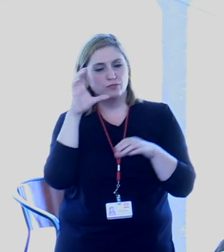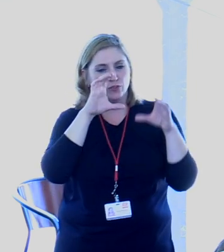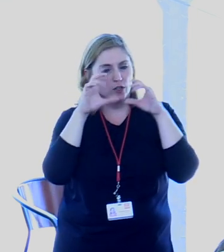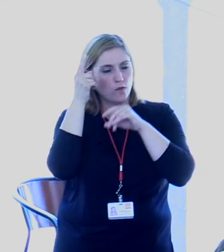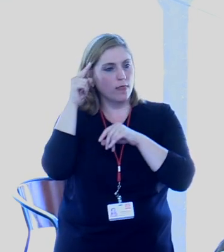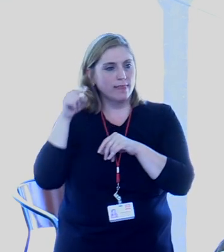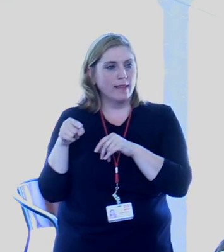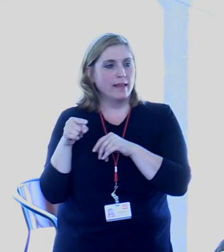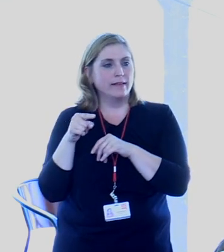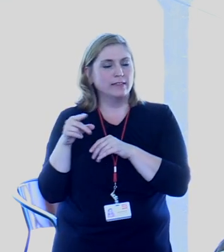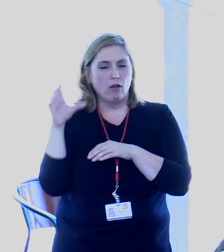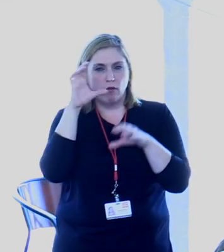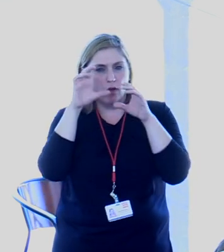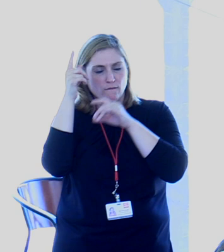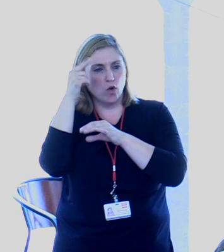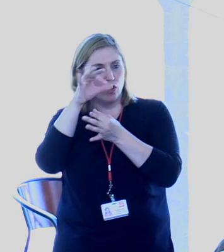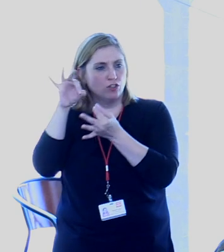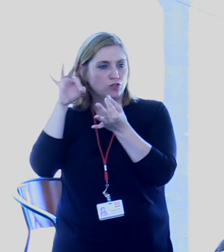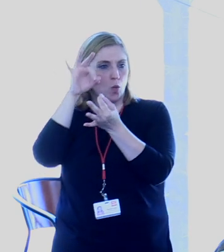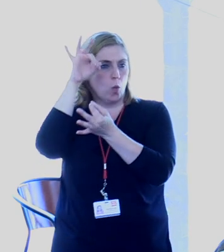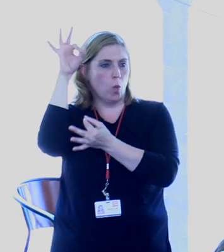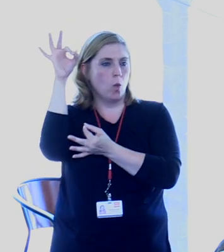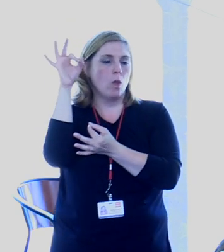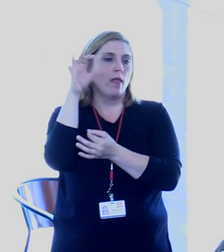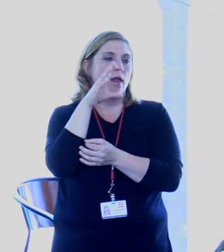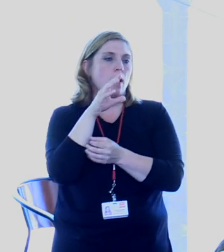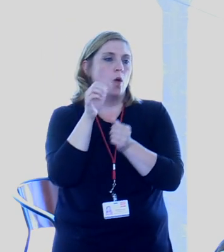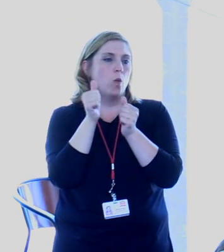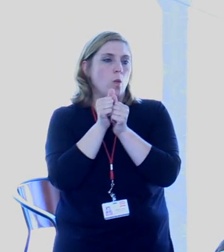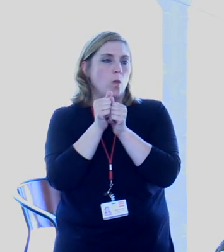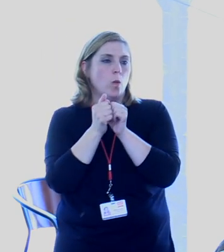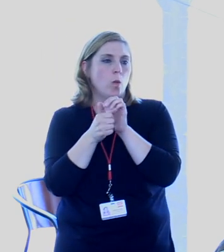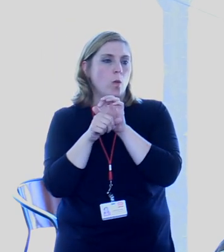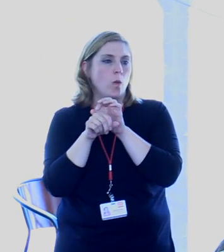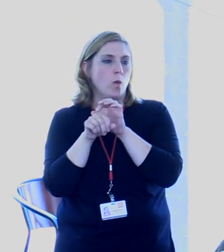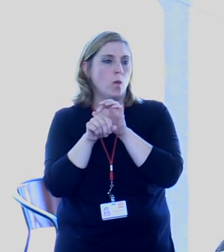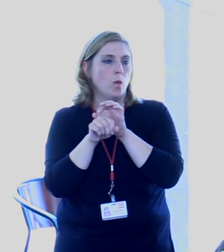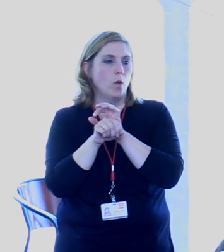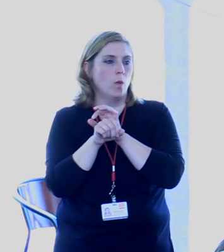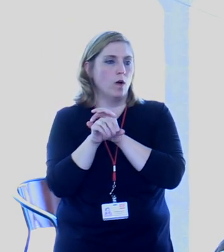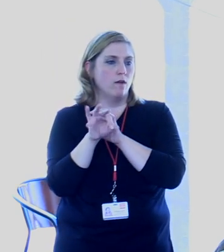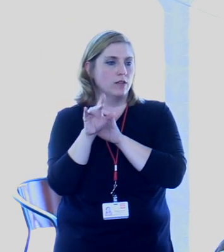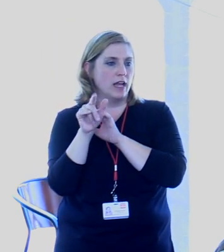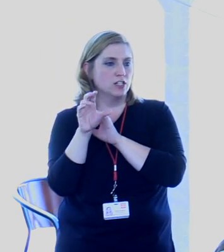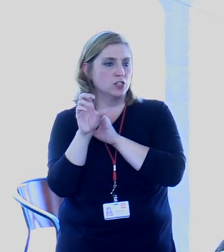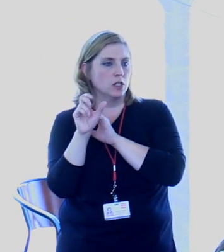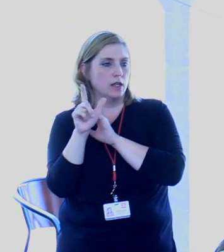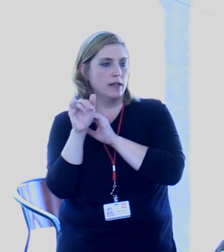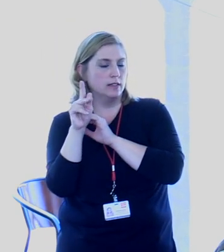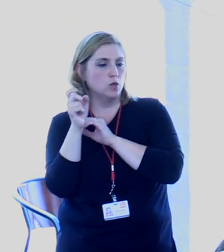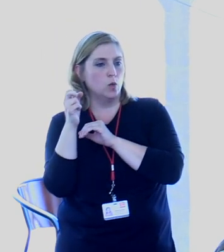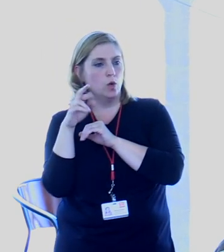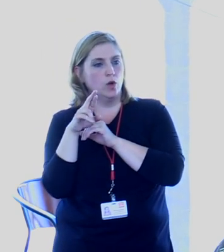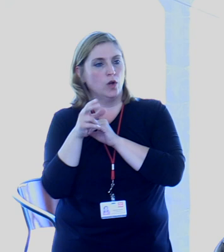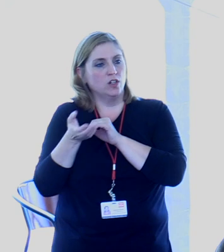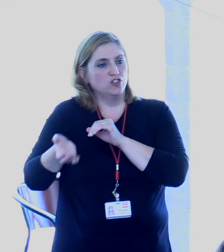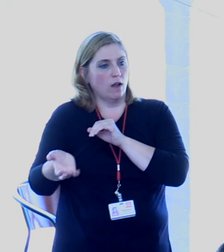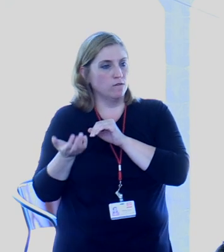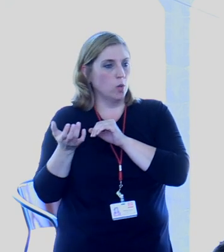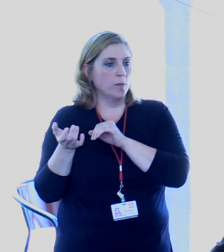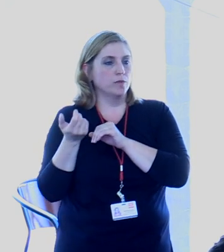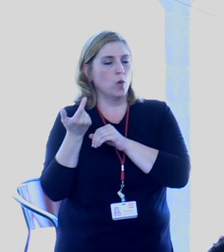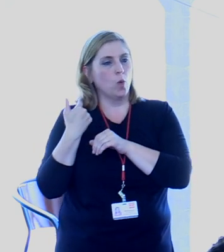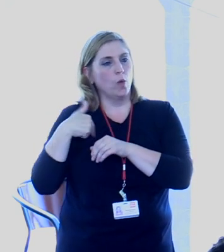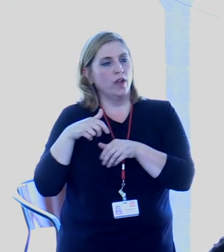this is like searching for the soul, okay, with a flashlight or a shovel. Okay, we're trying